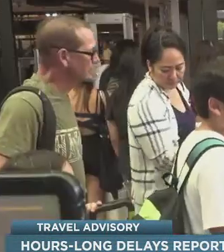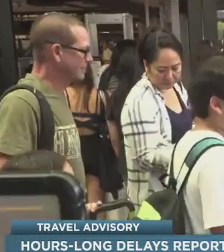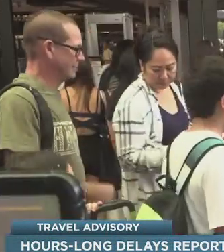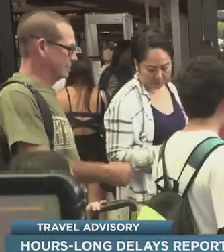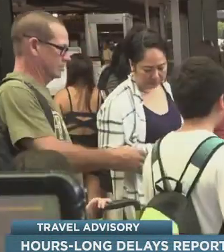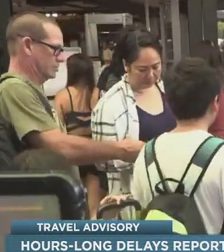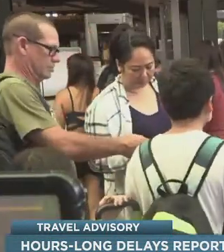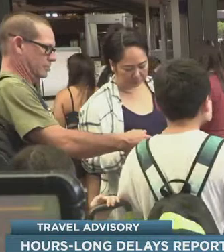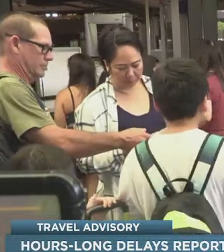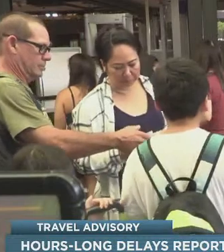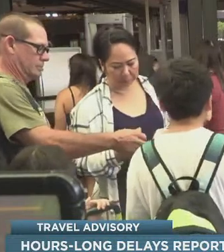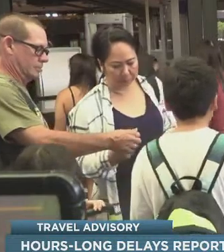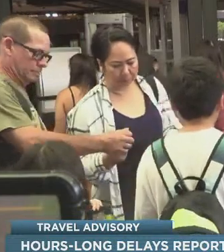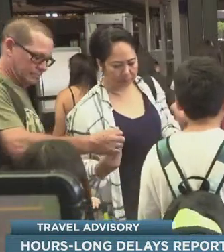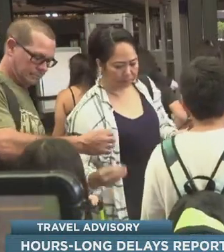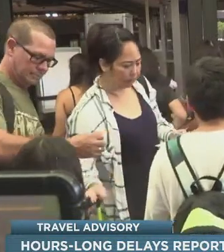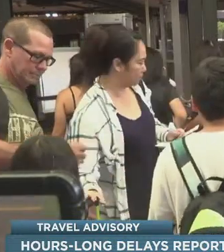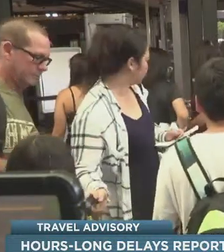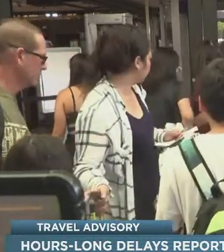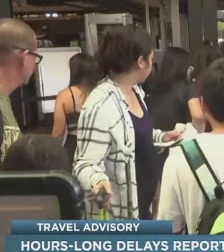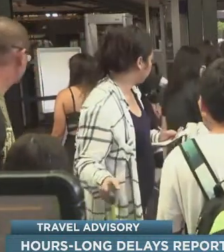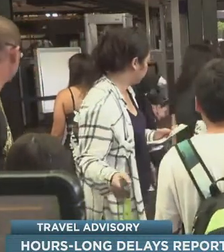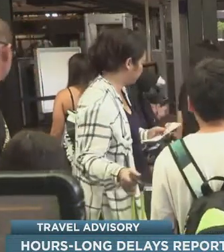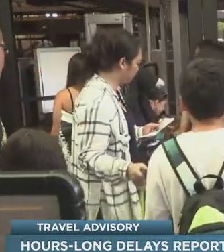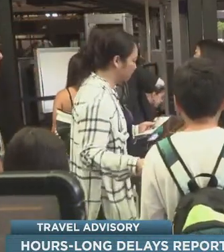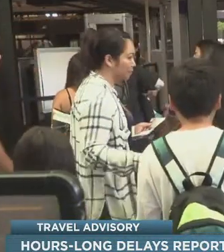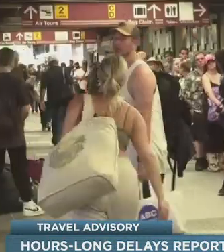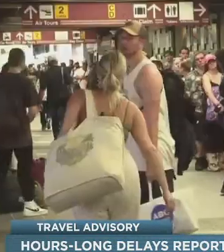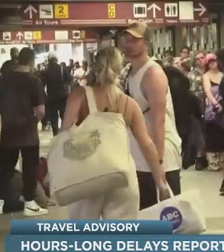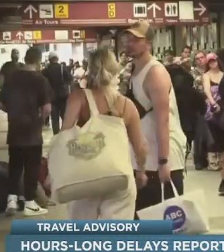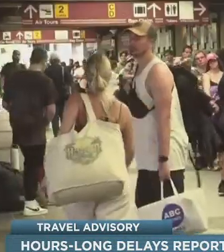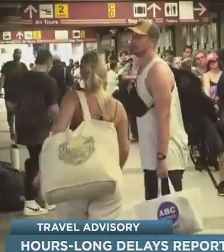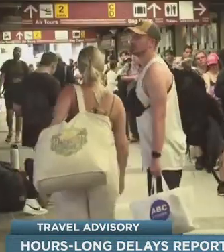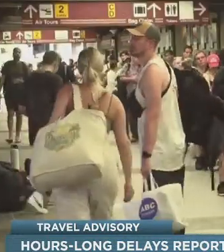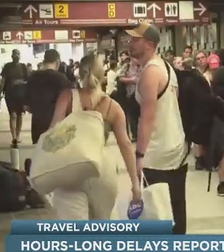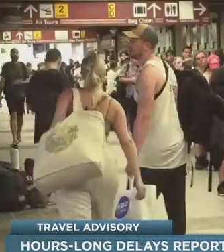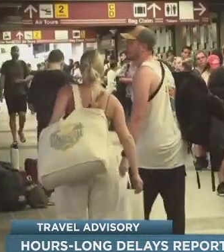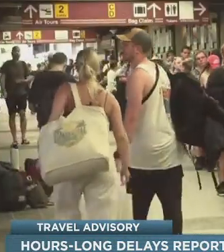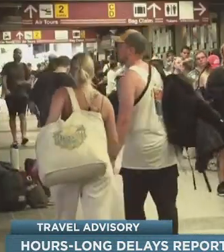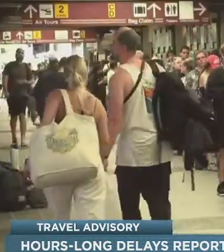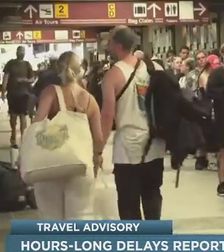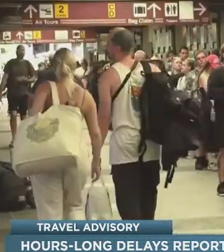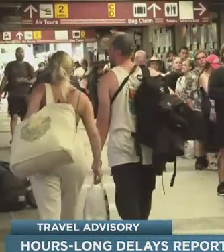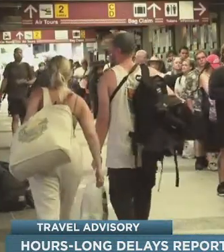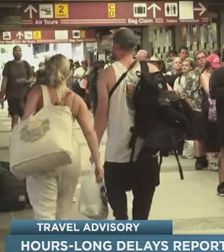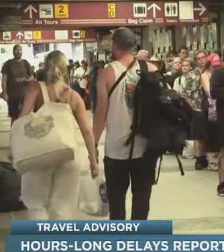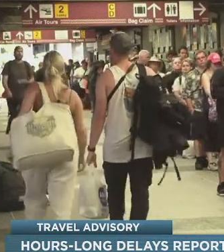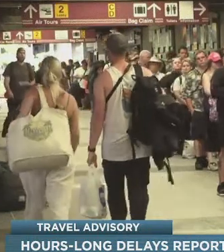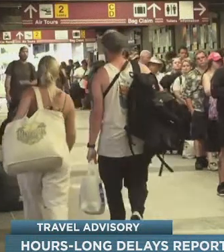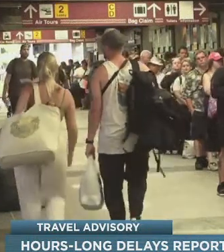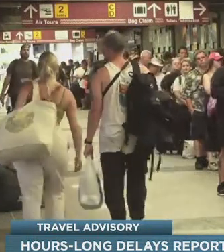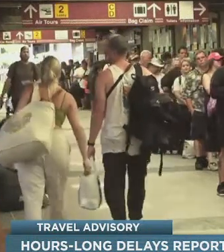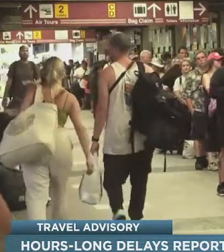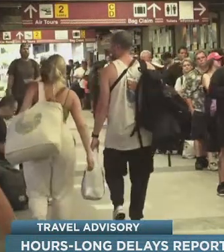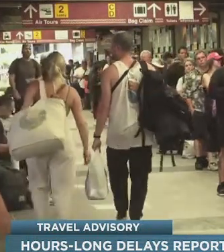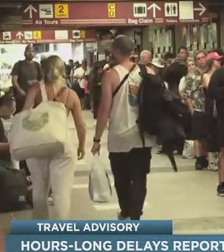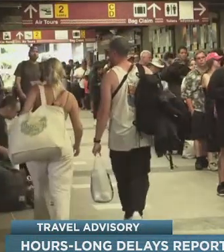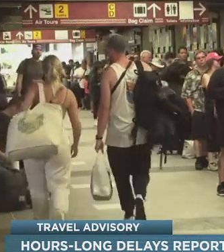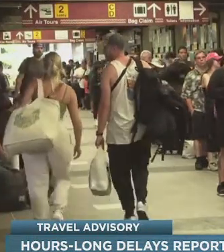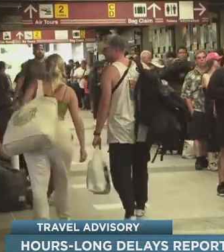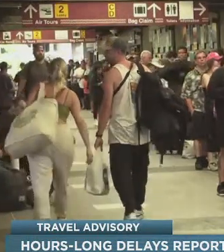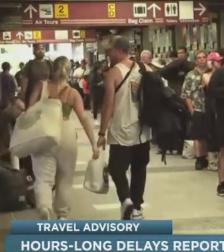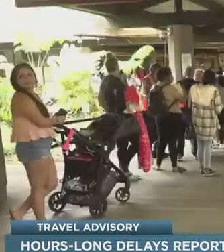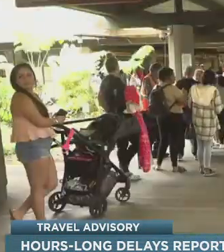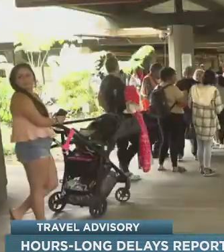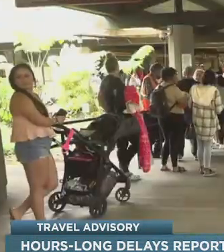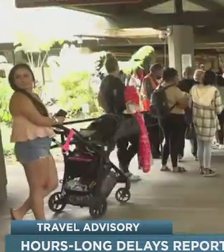failure impacting their ability to screen carry-on bags. They have a technician on site and are hoping to get things running smoothly at some point